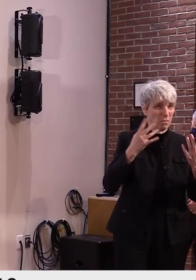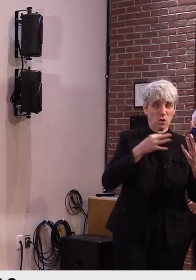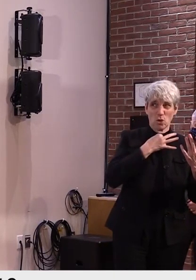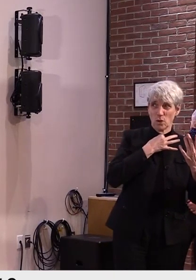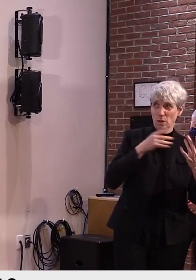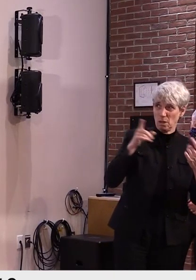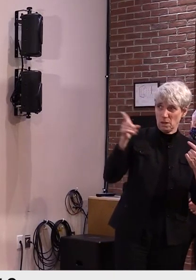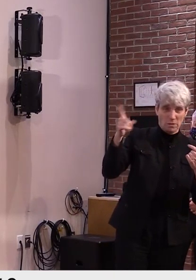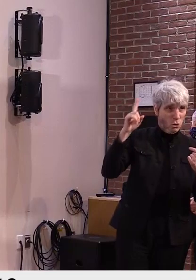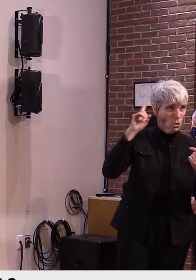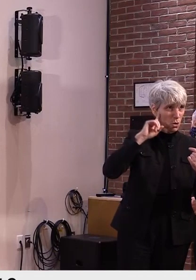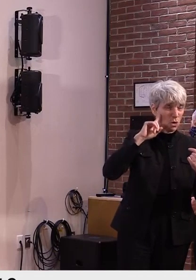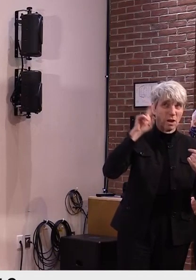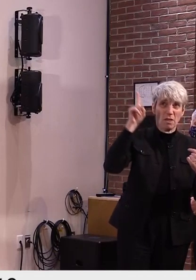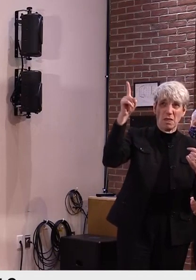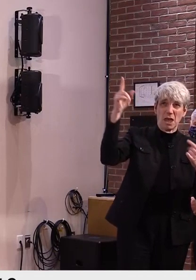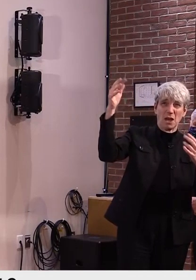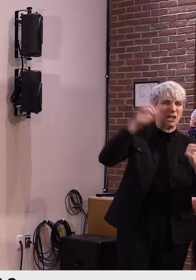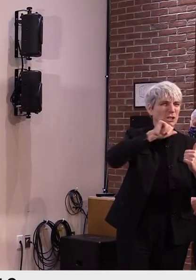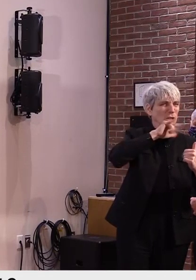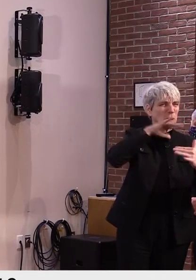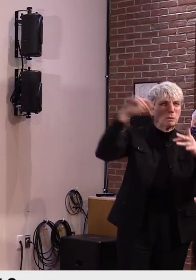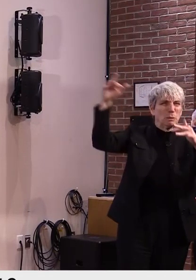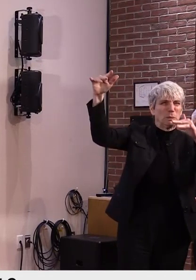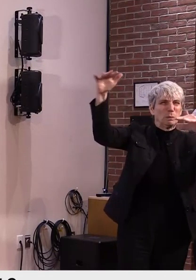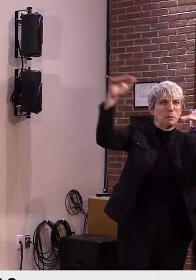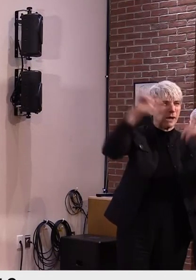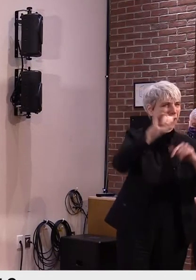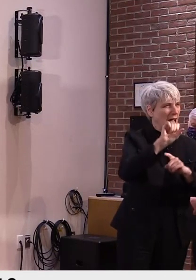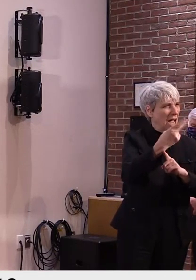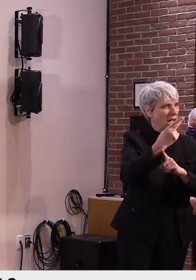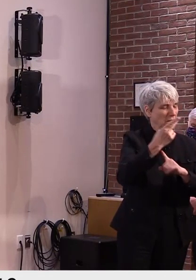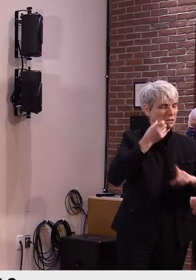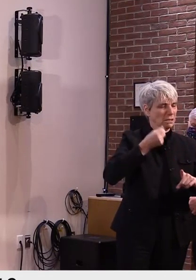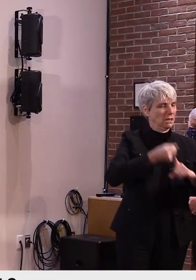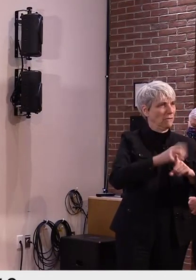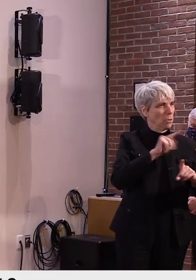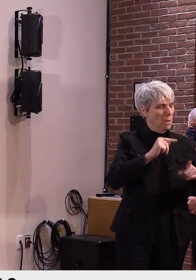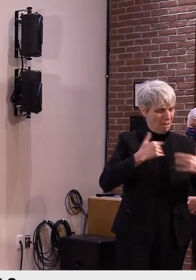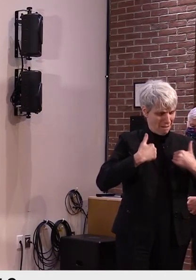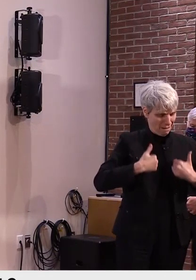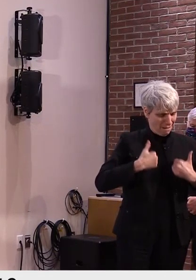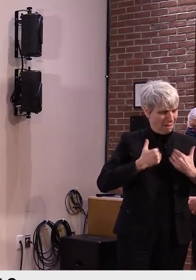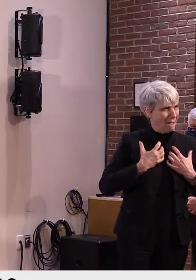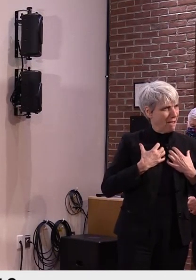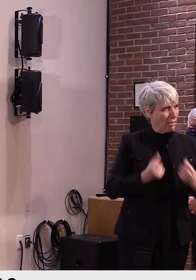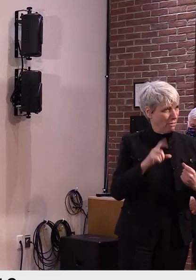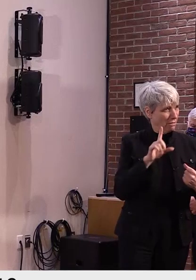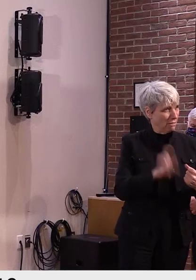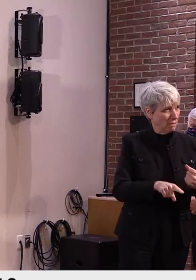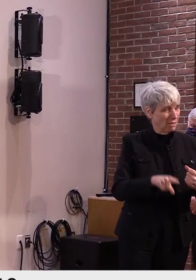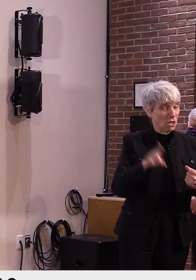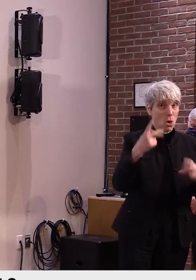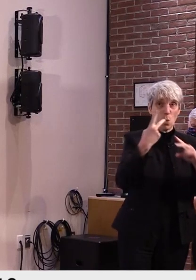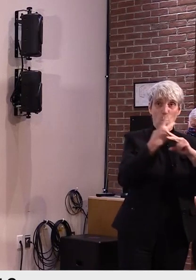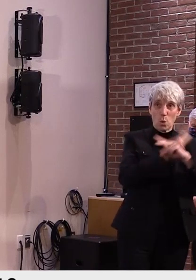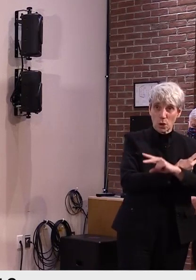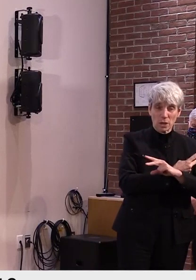type of air pollution is affecting Vermonter? What type of impact do you think that could have during this